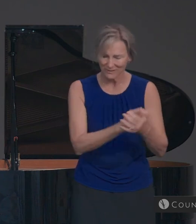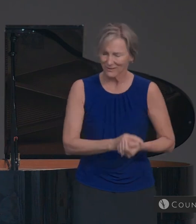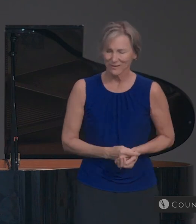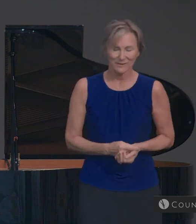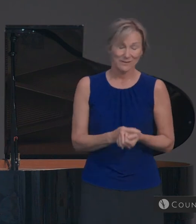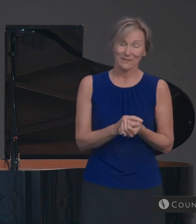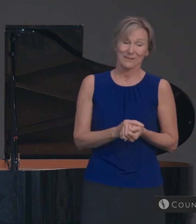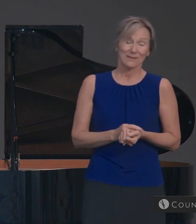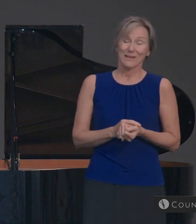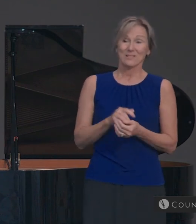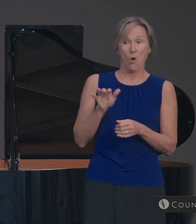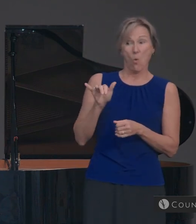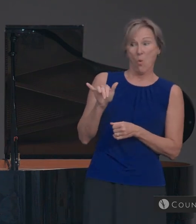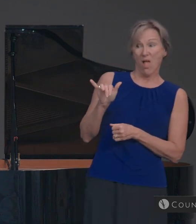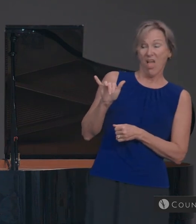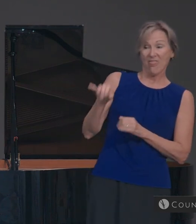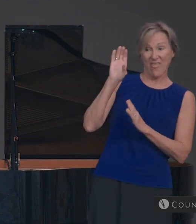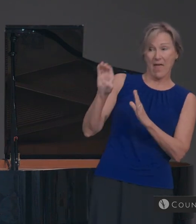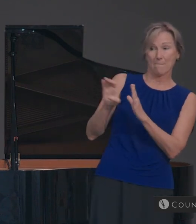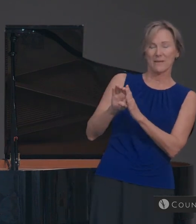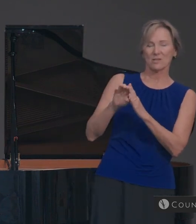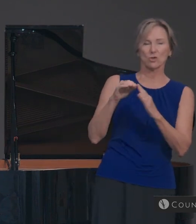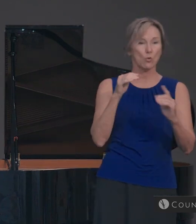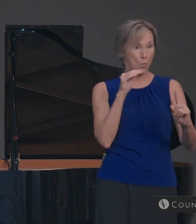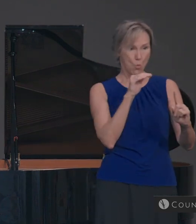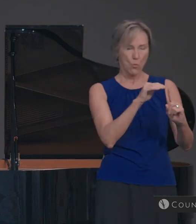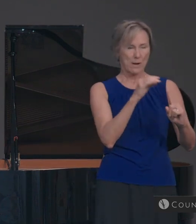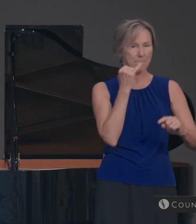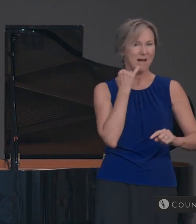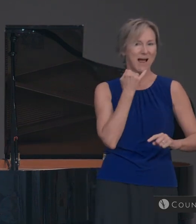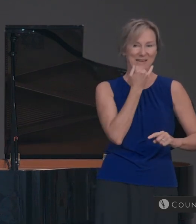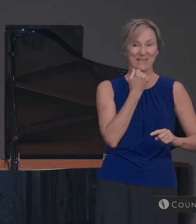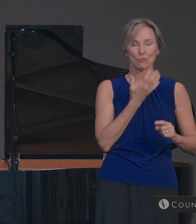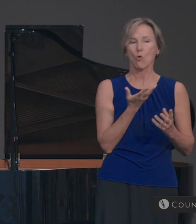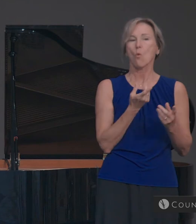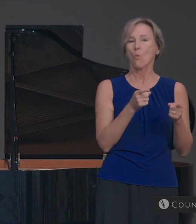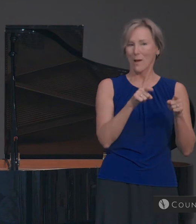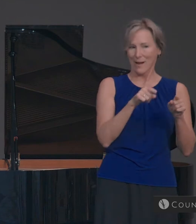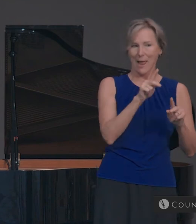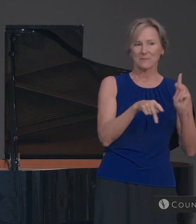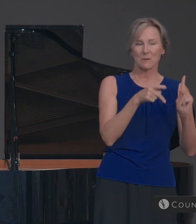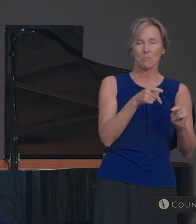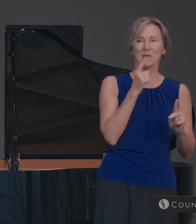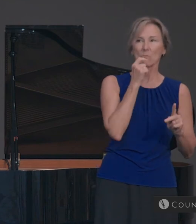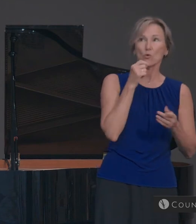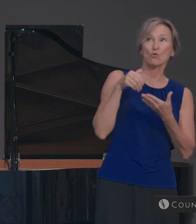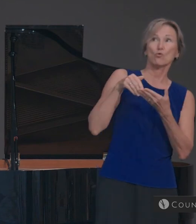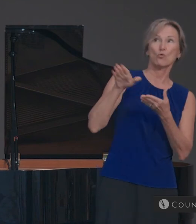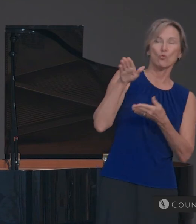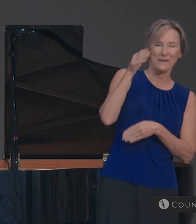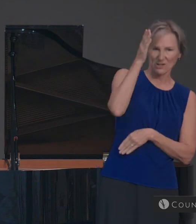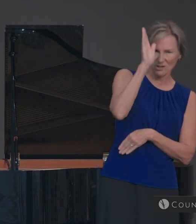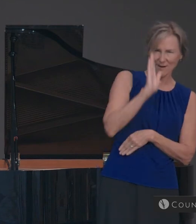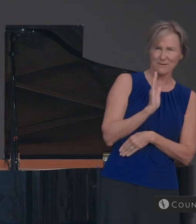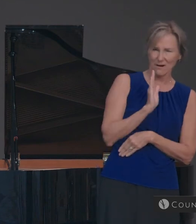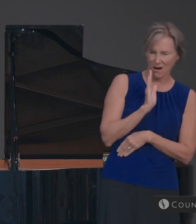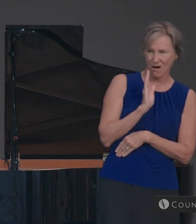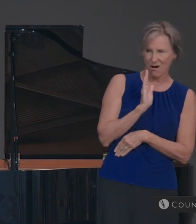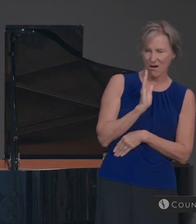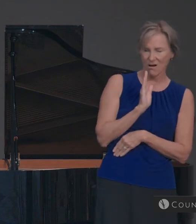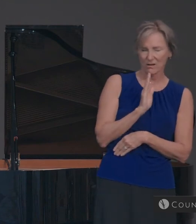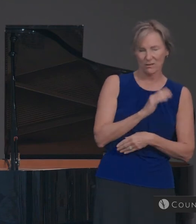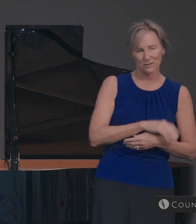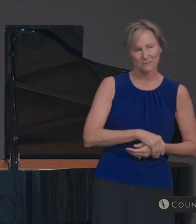a solemn reminder of what God had promised to those who rejected him, because he spelled it out specifically